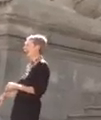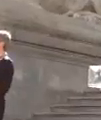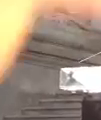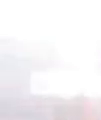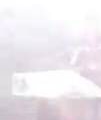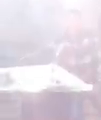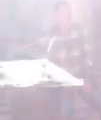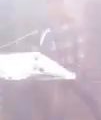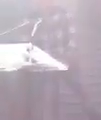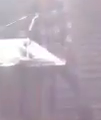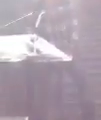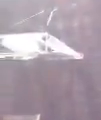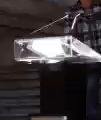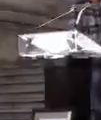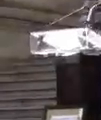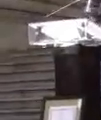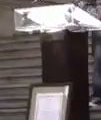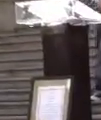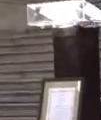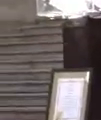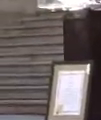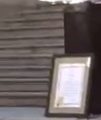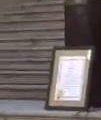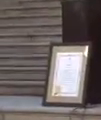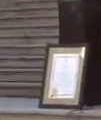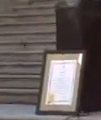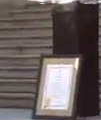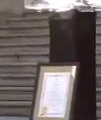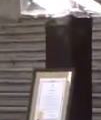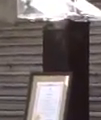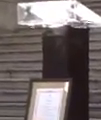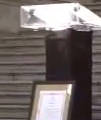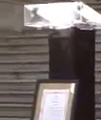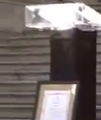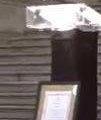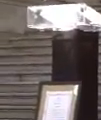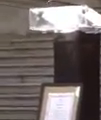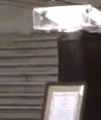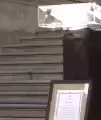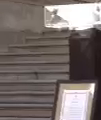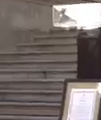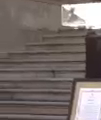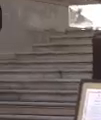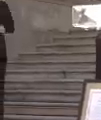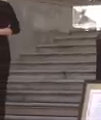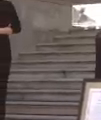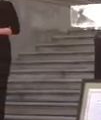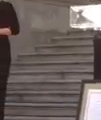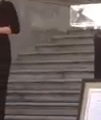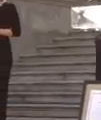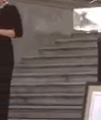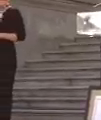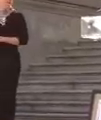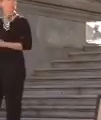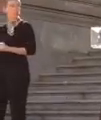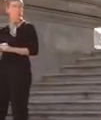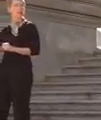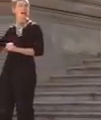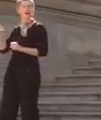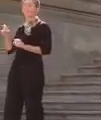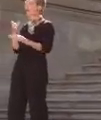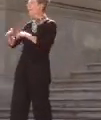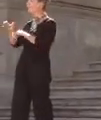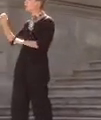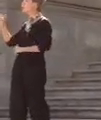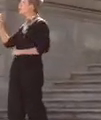there! Hit it. Yeah. Back in my community, they said I'd never make it clean. And if I did, it'd be right after Charlie Sheen.